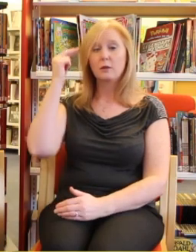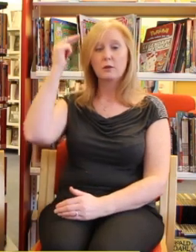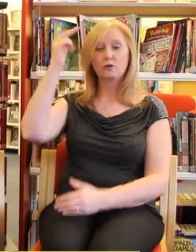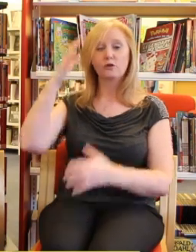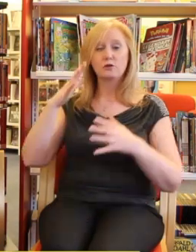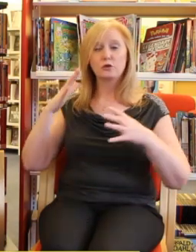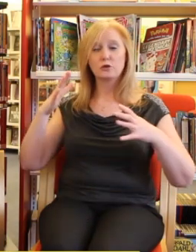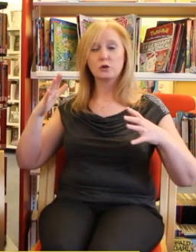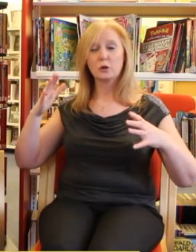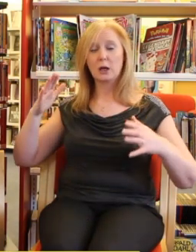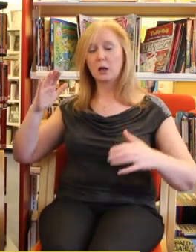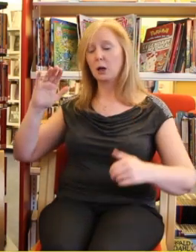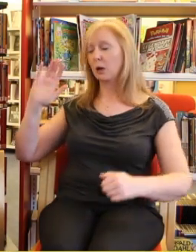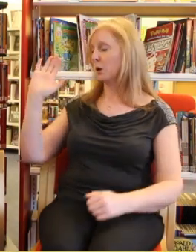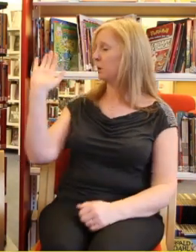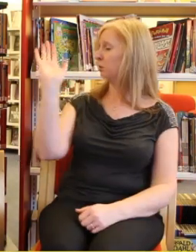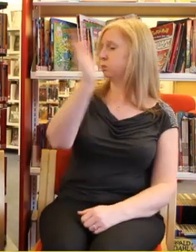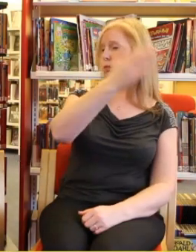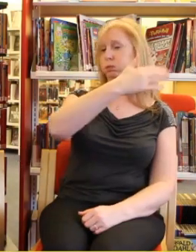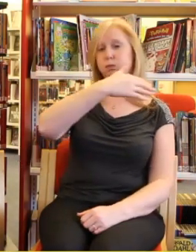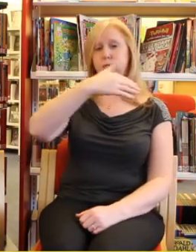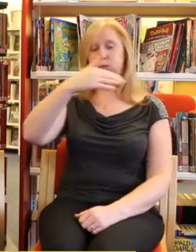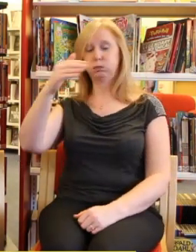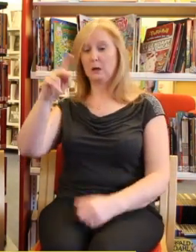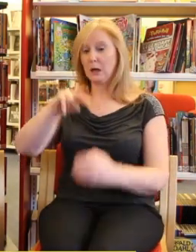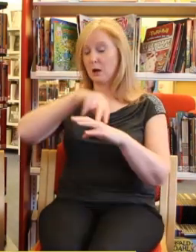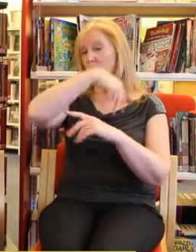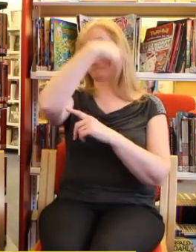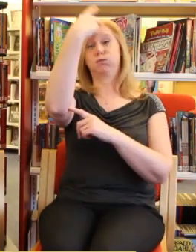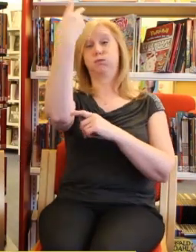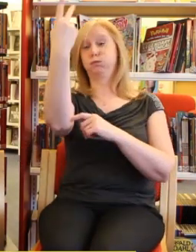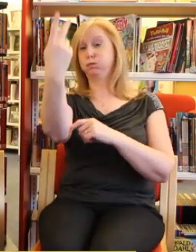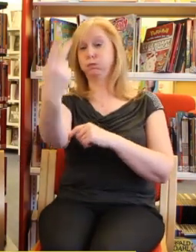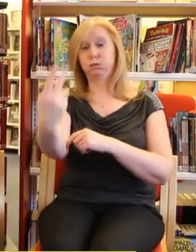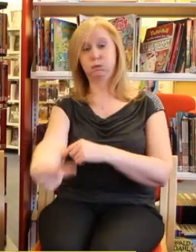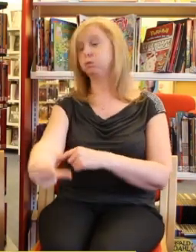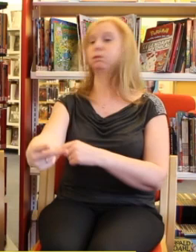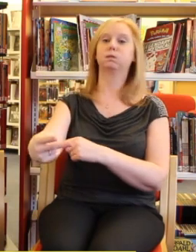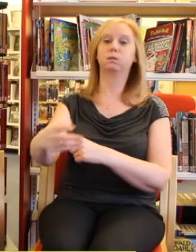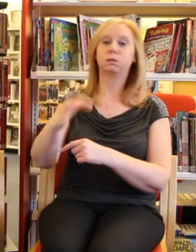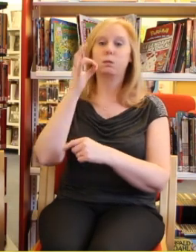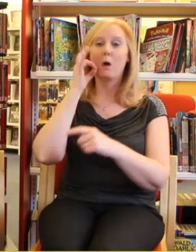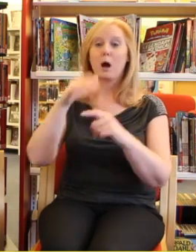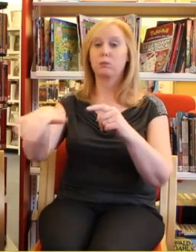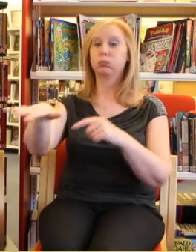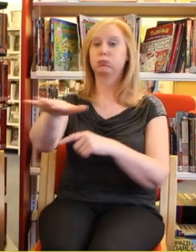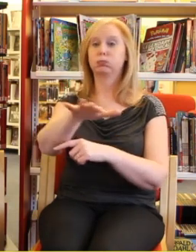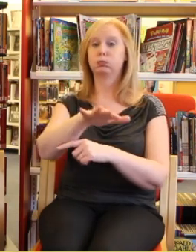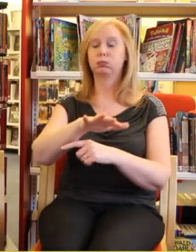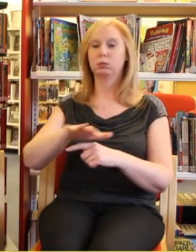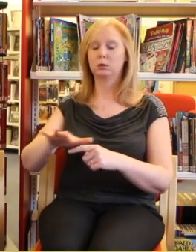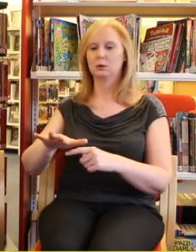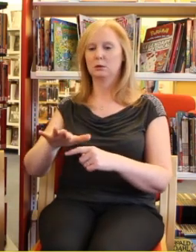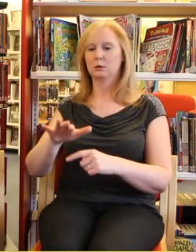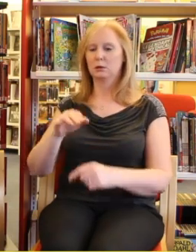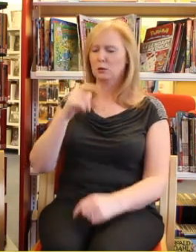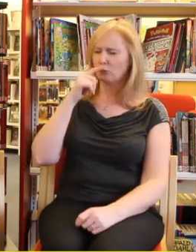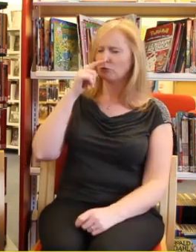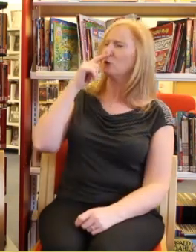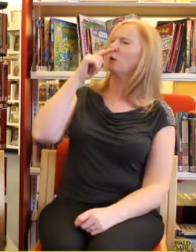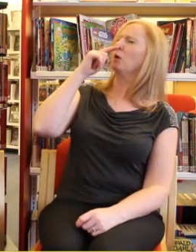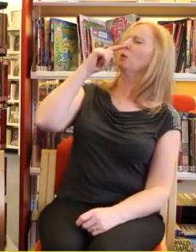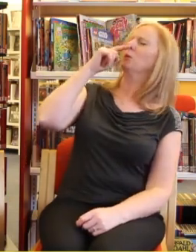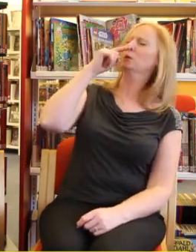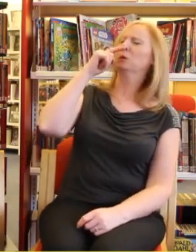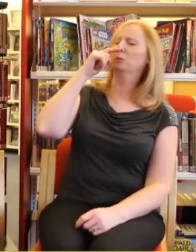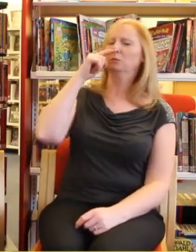hand as if holding a wand. Flicking chemist and potion right into the pond. He murmured and grumbled and snorted